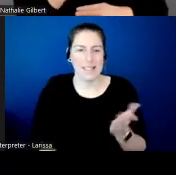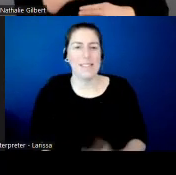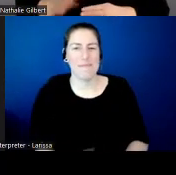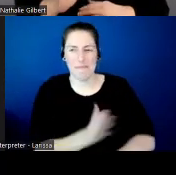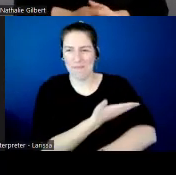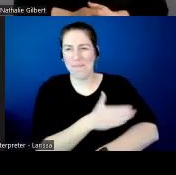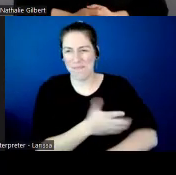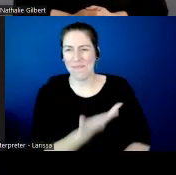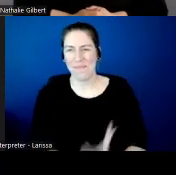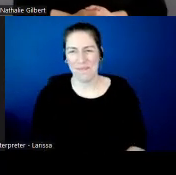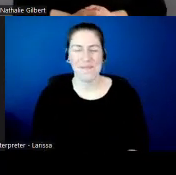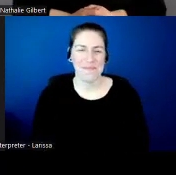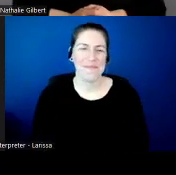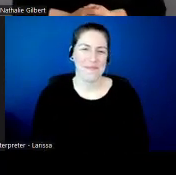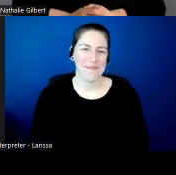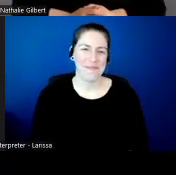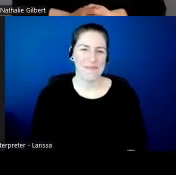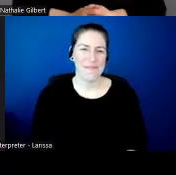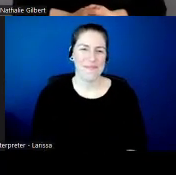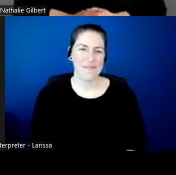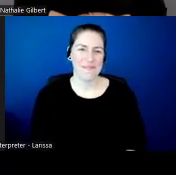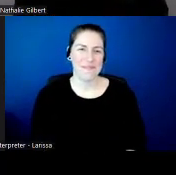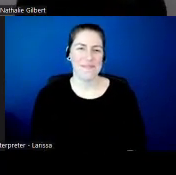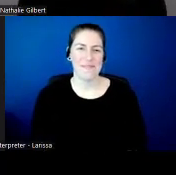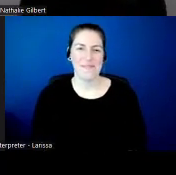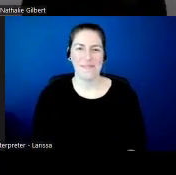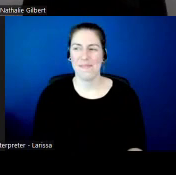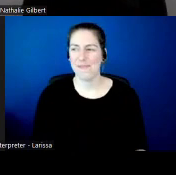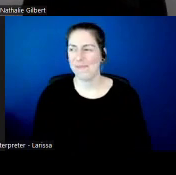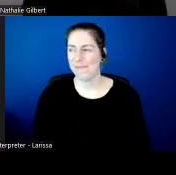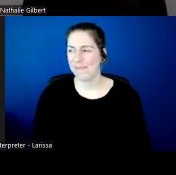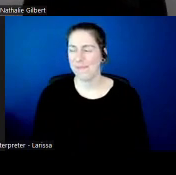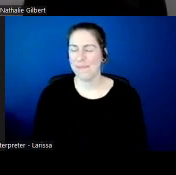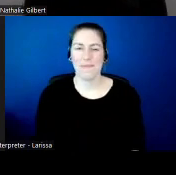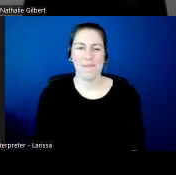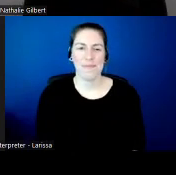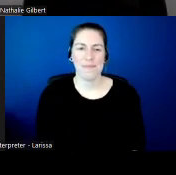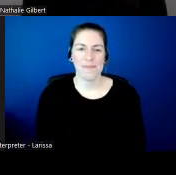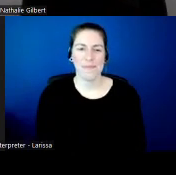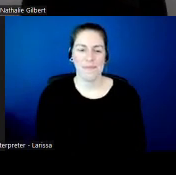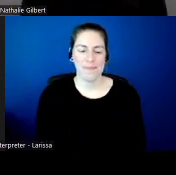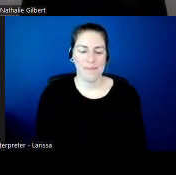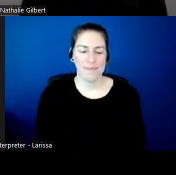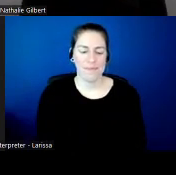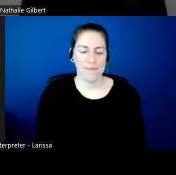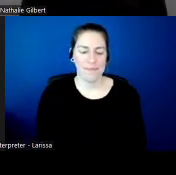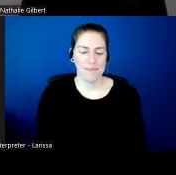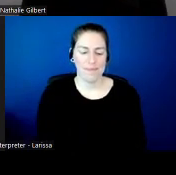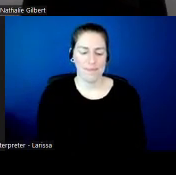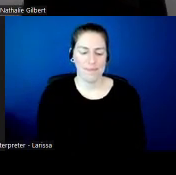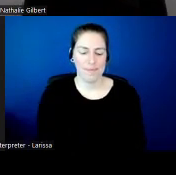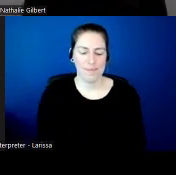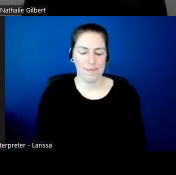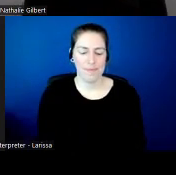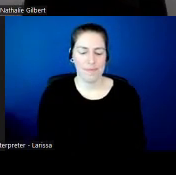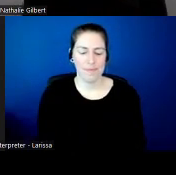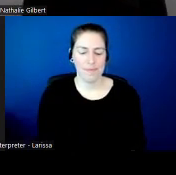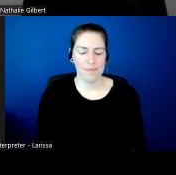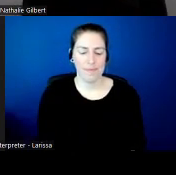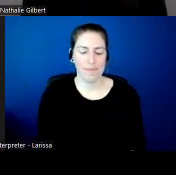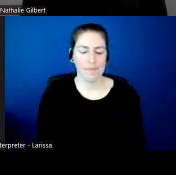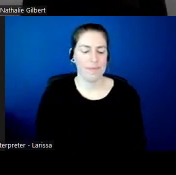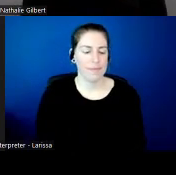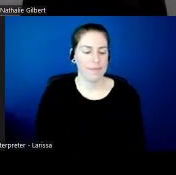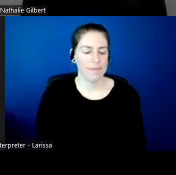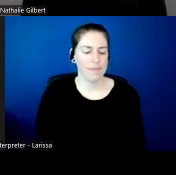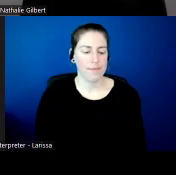that? I'm sitting here on the edge of my seat. What a surprise. Couldn't believe it. It nearly knocked me off my feet. The sky's hanging from a cliff. It's